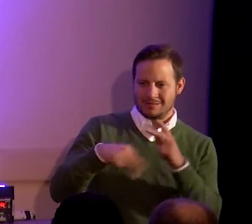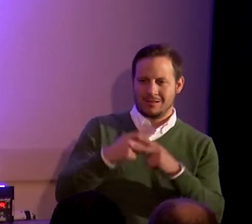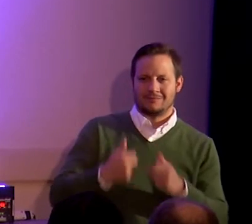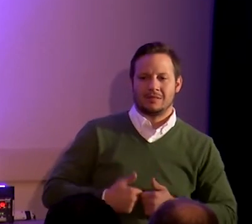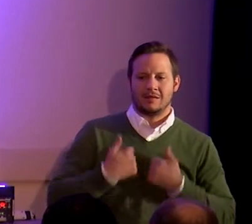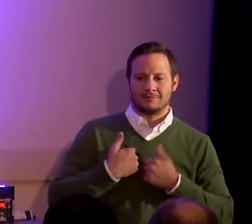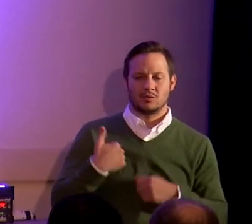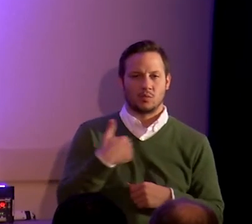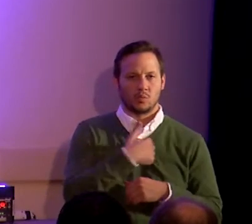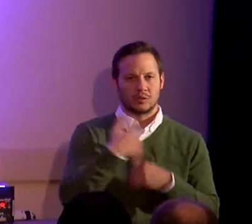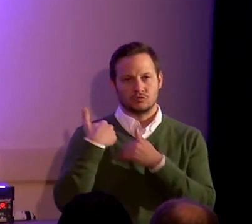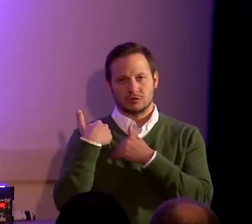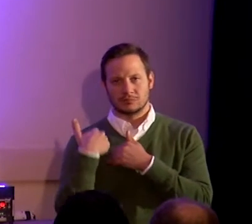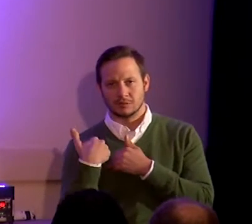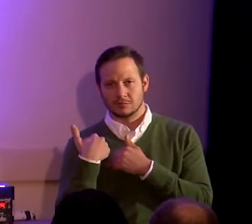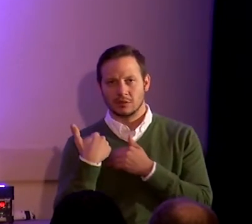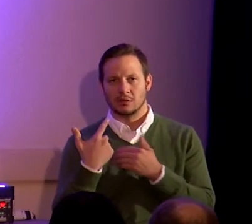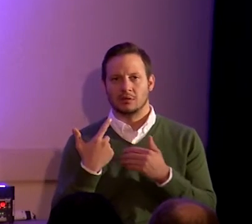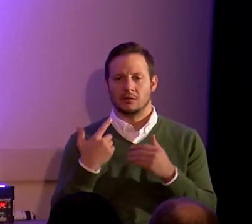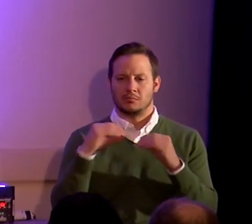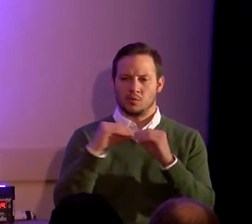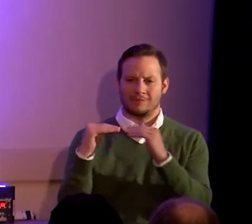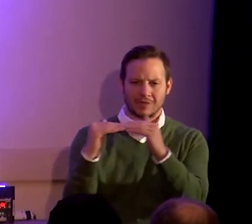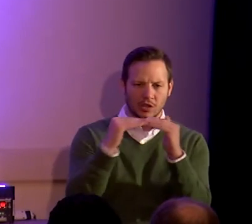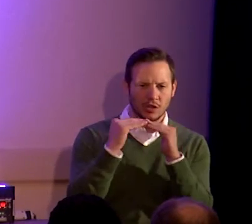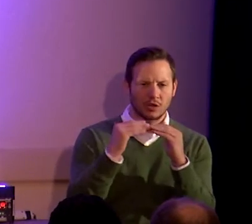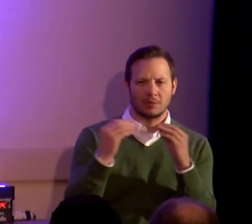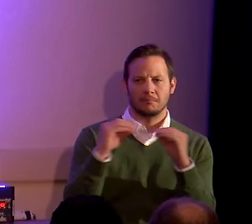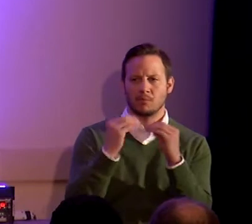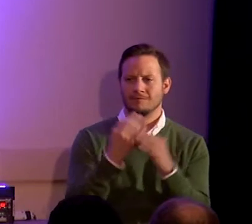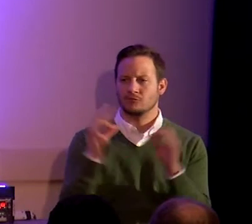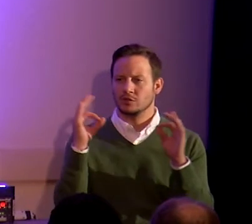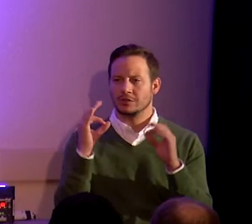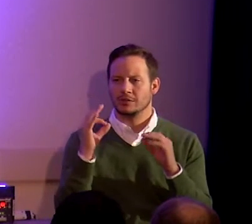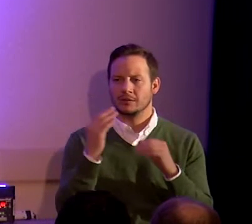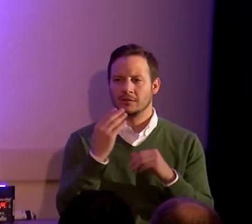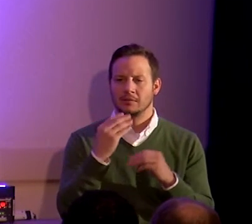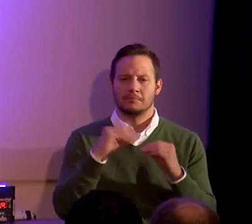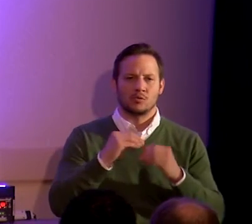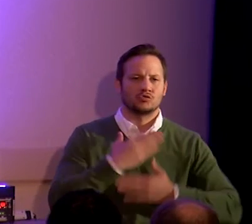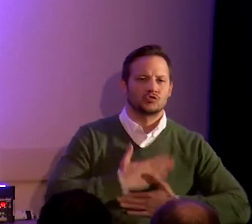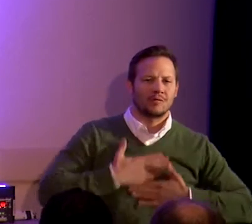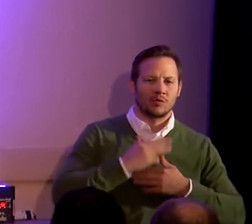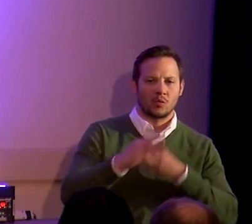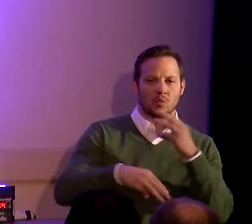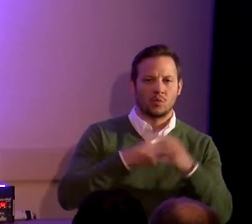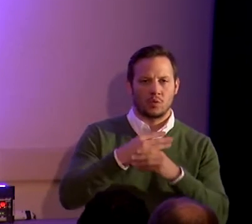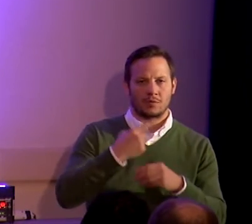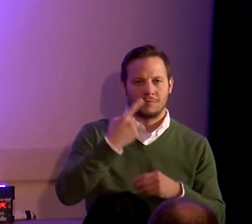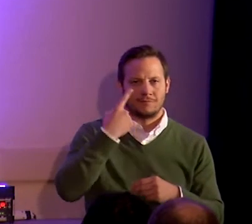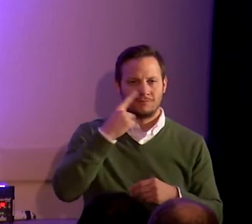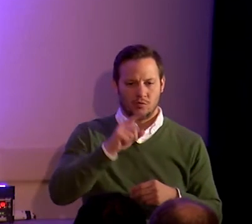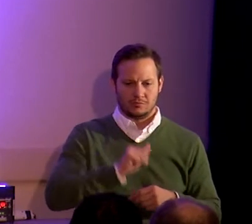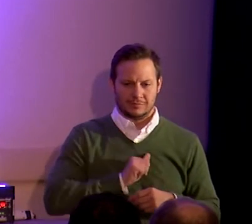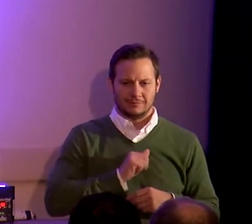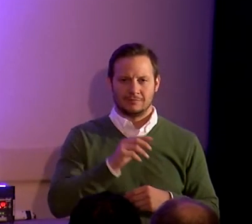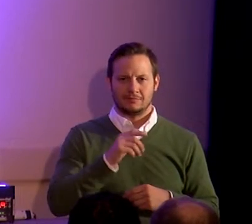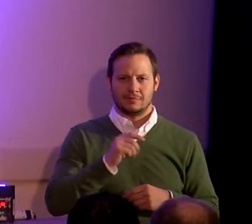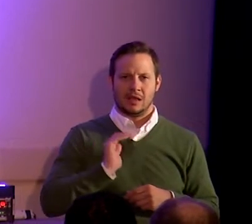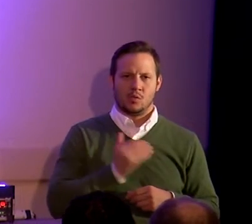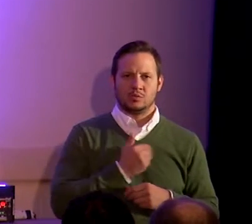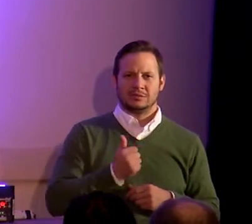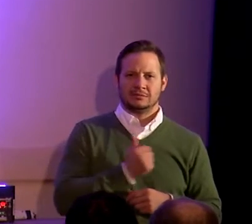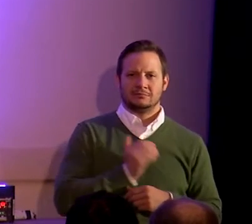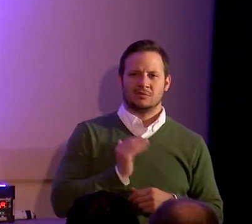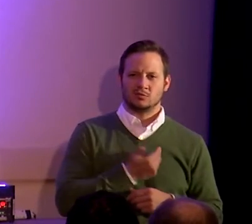responsible for a freer, fairer, more joyful world for ourselves and each other. So I'm so grateful for the